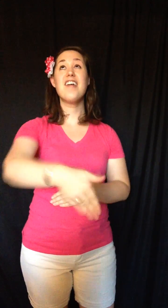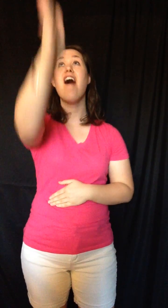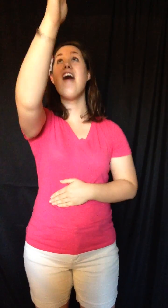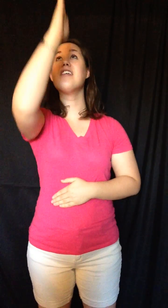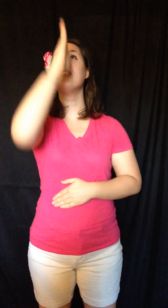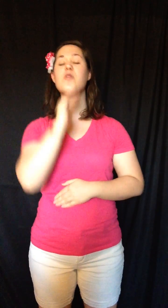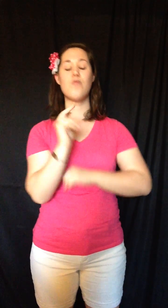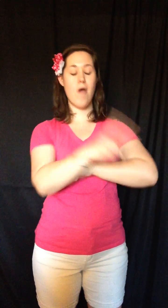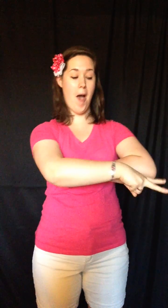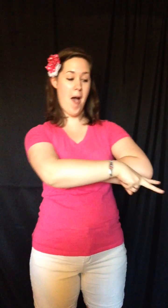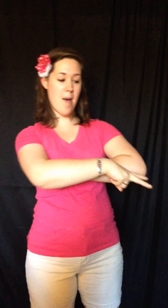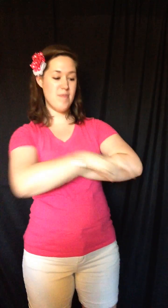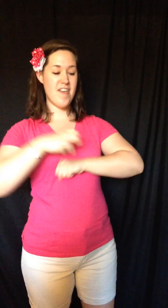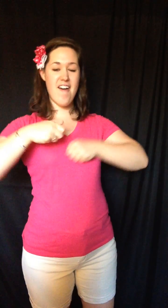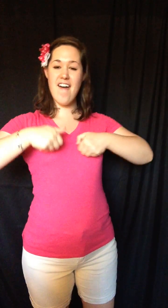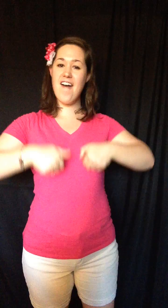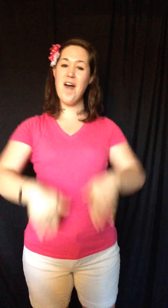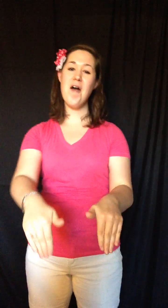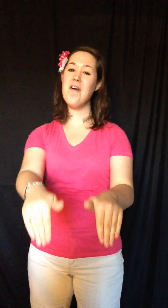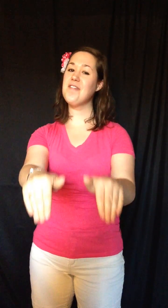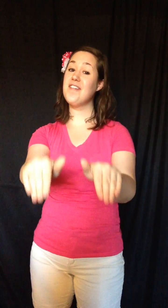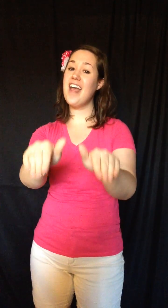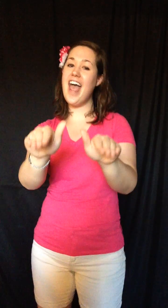God has robbed the grave